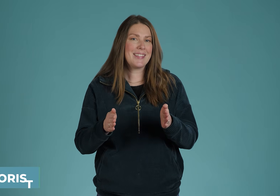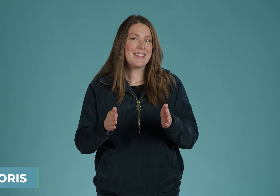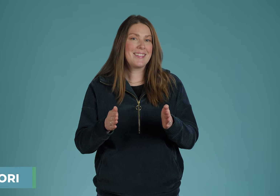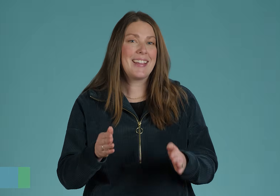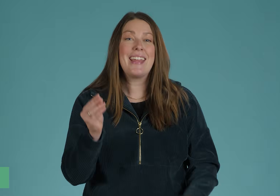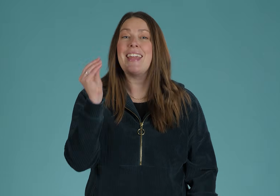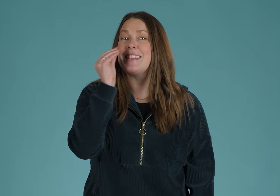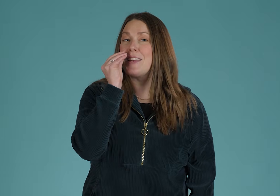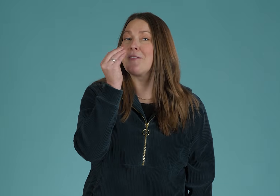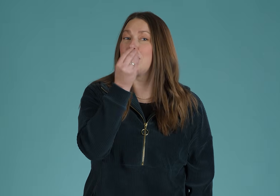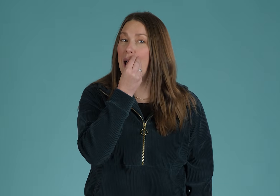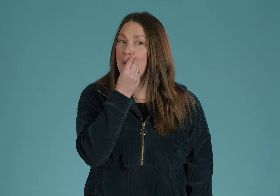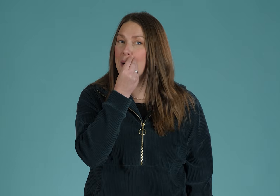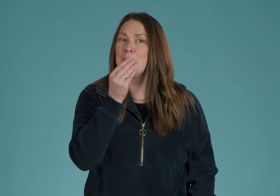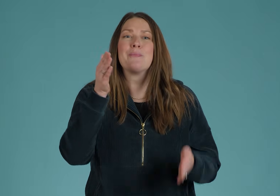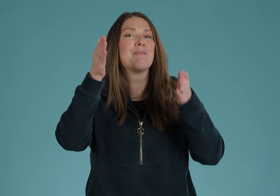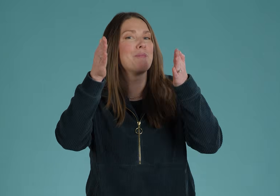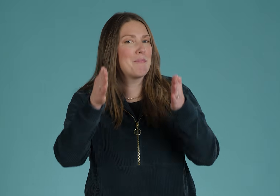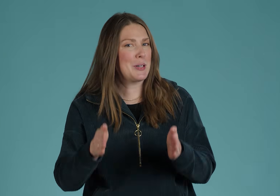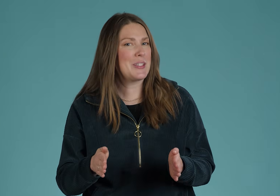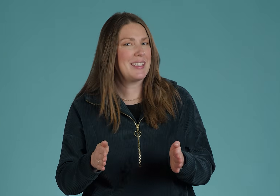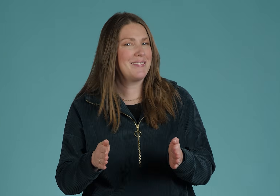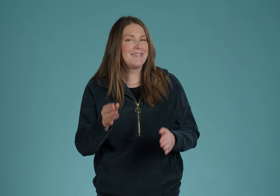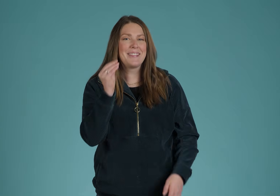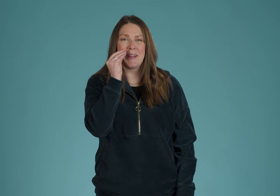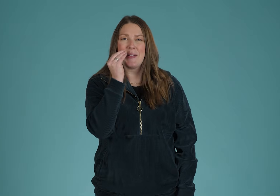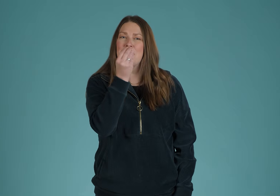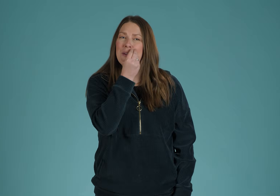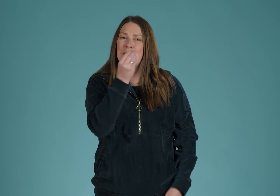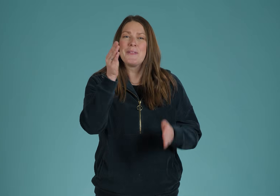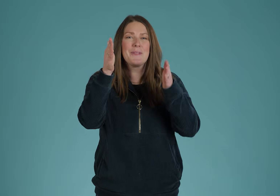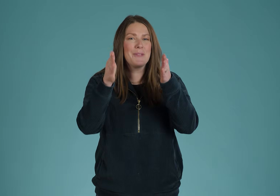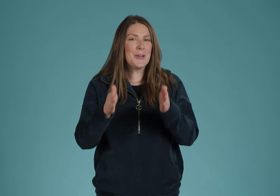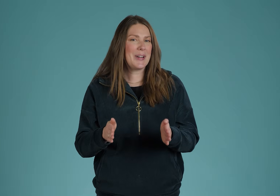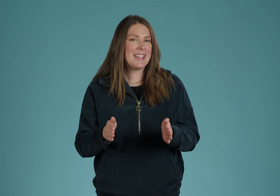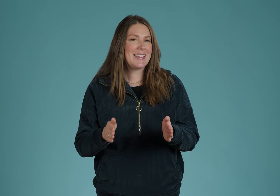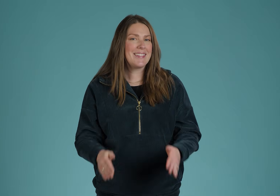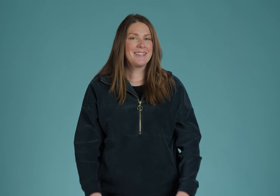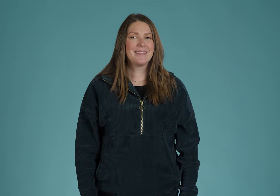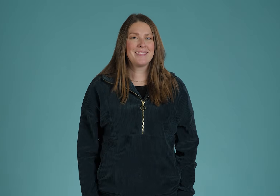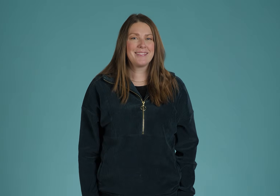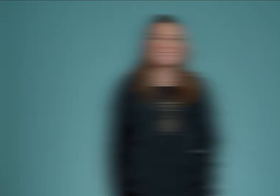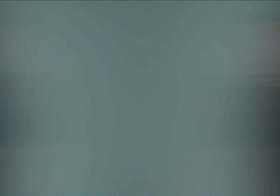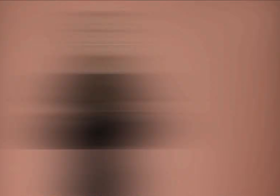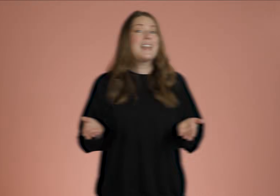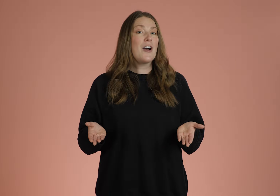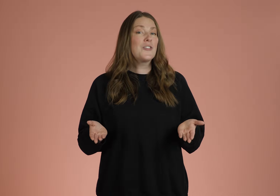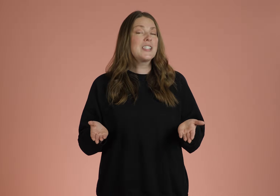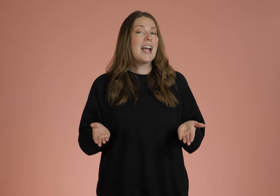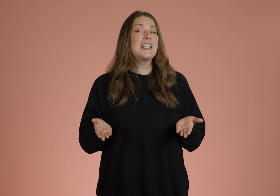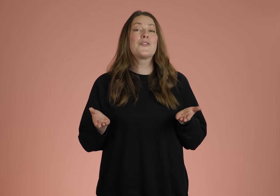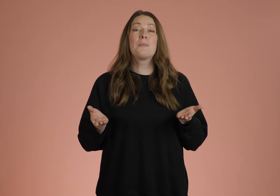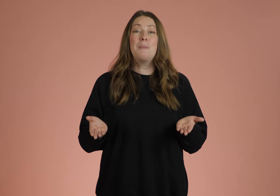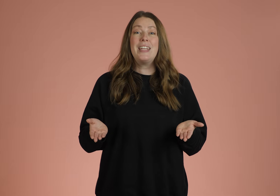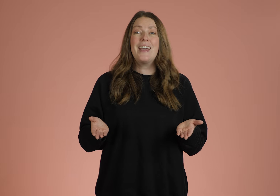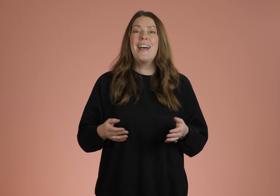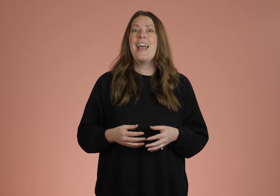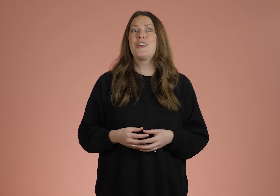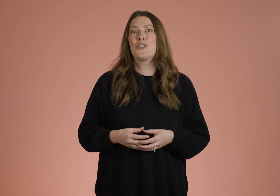florist. It's a flower person. Florist. Now for signs for media and